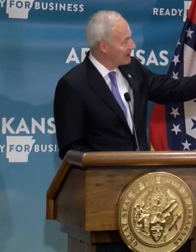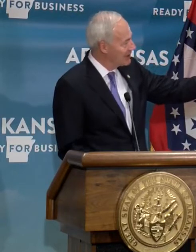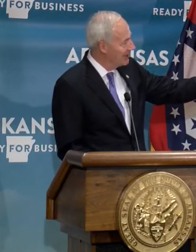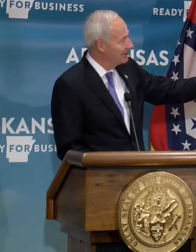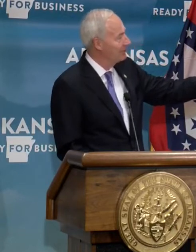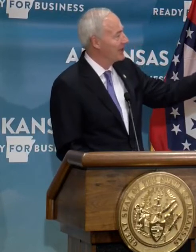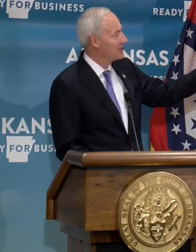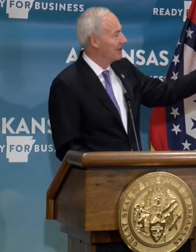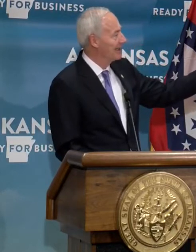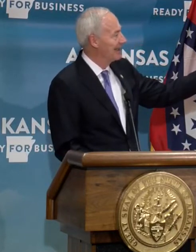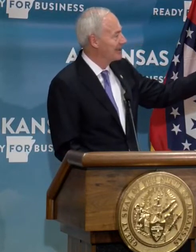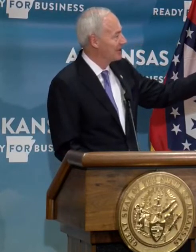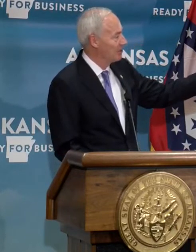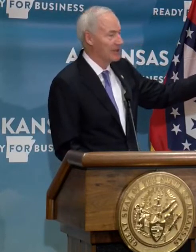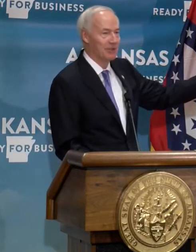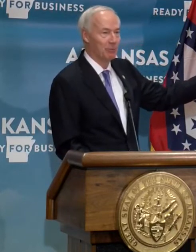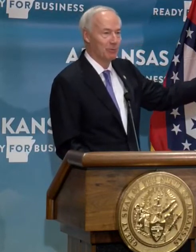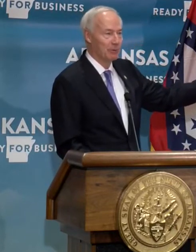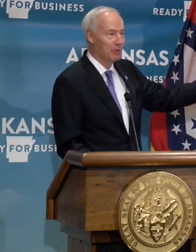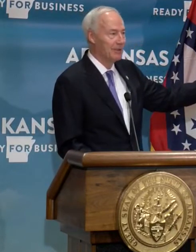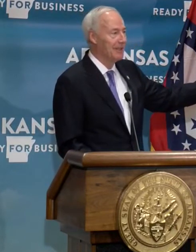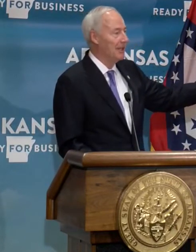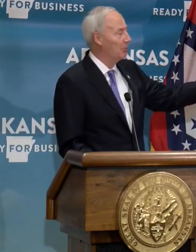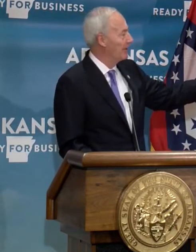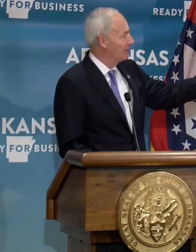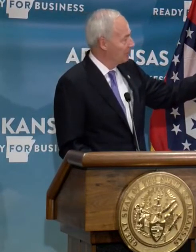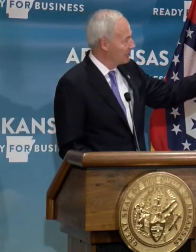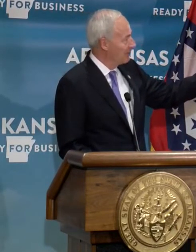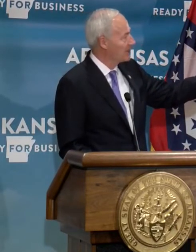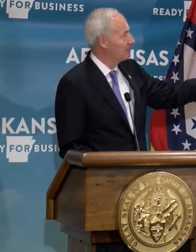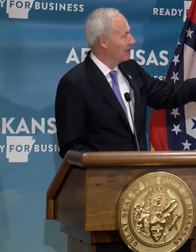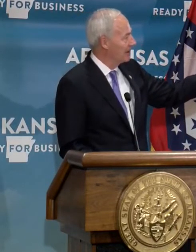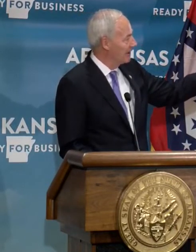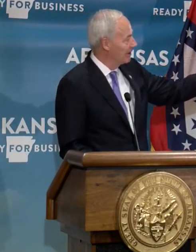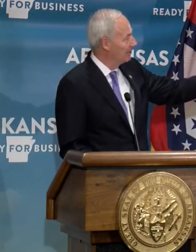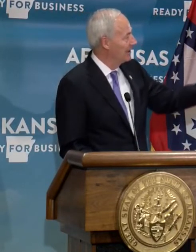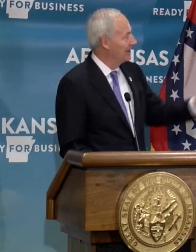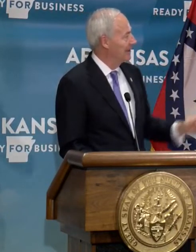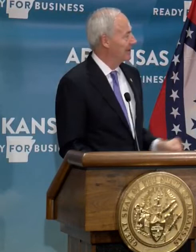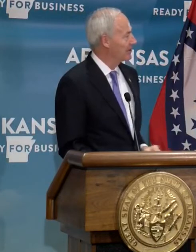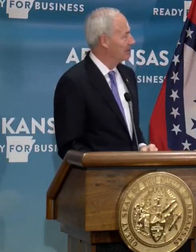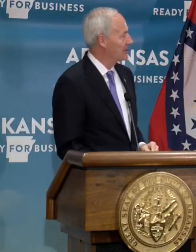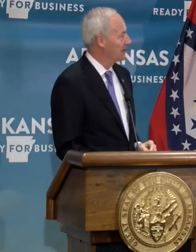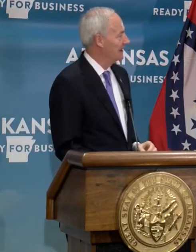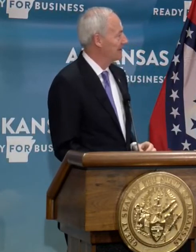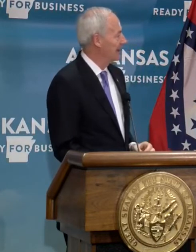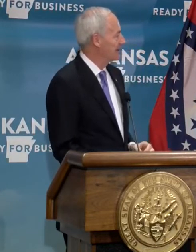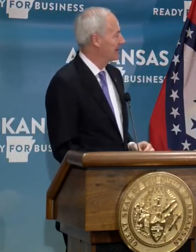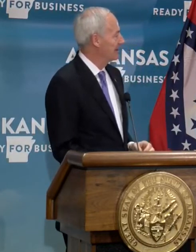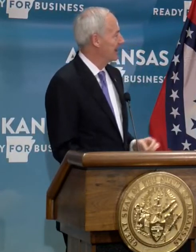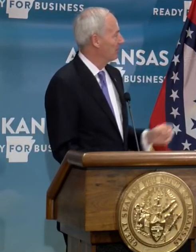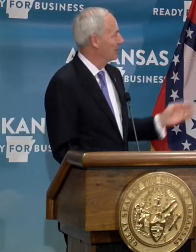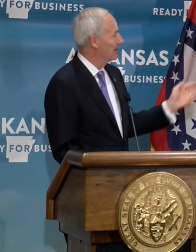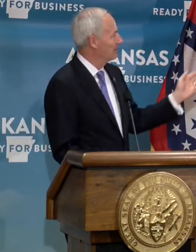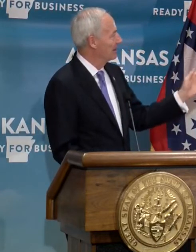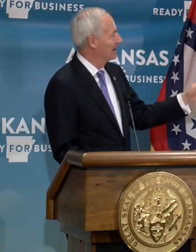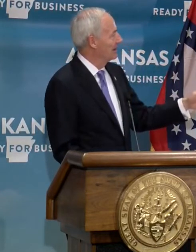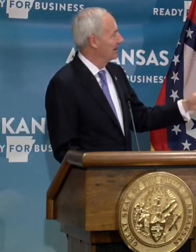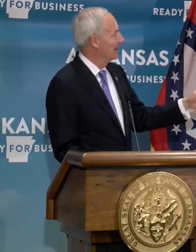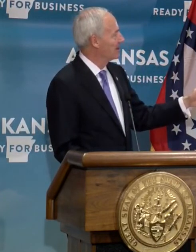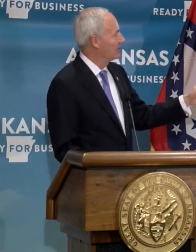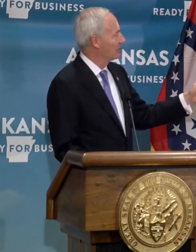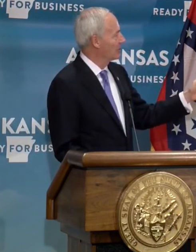trend to continue. Yesterday I asked the question, which direction we're going to go, and it's good to see that downward